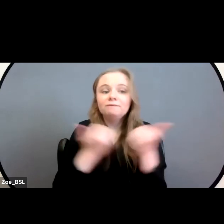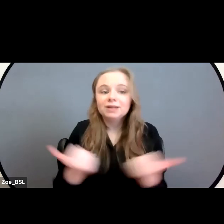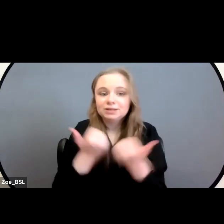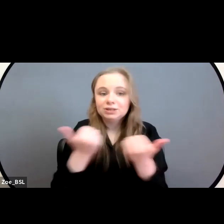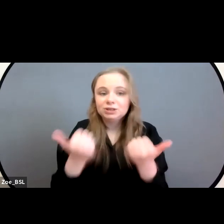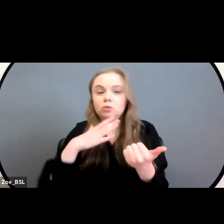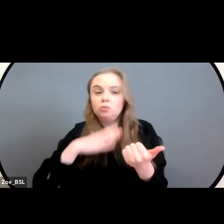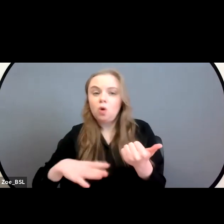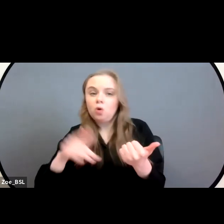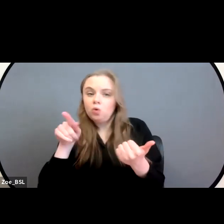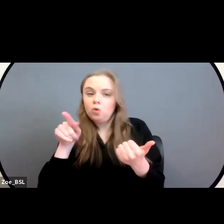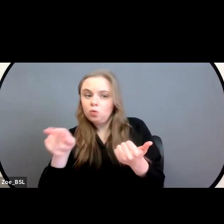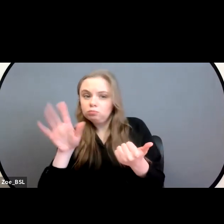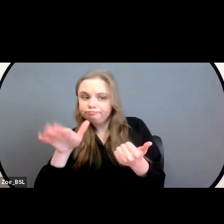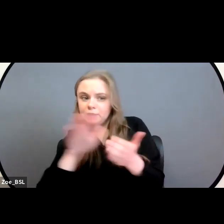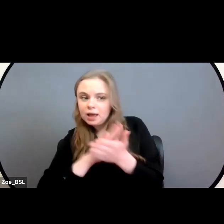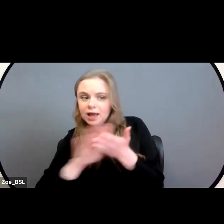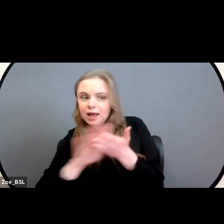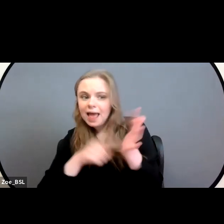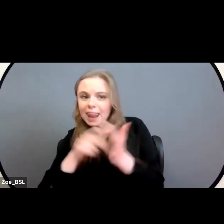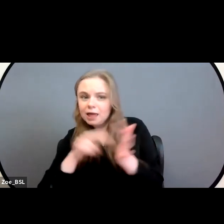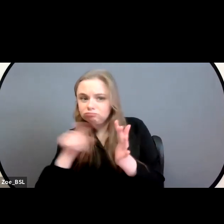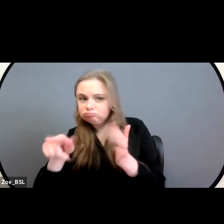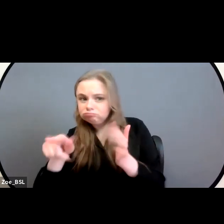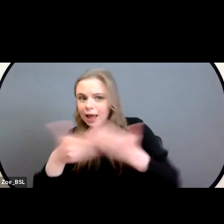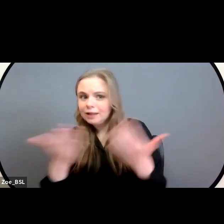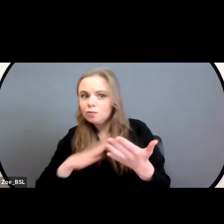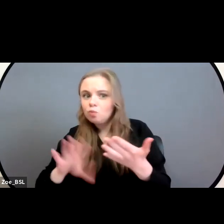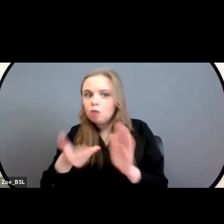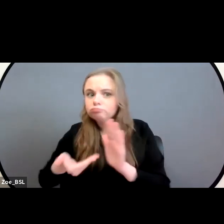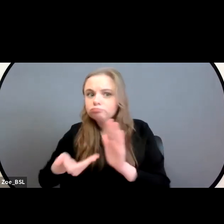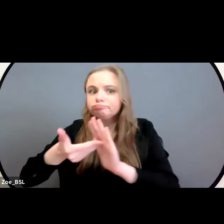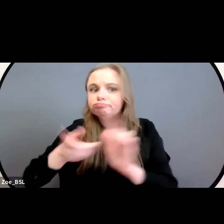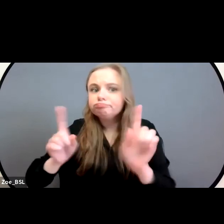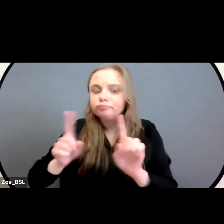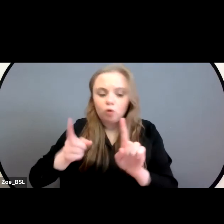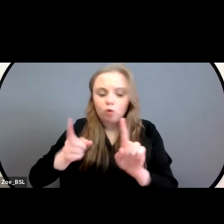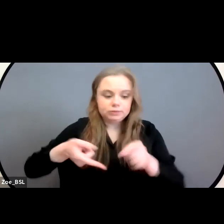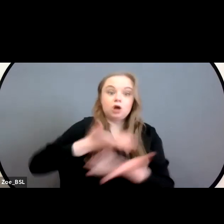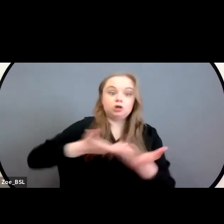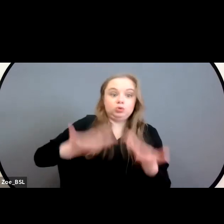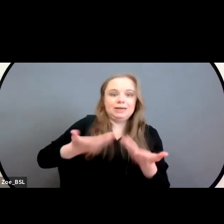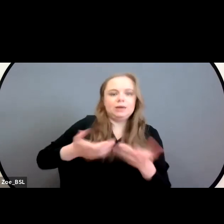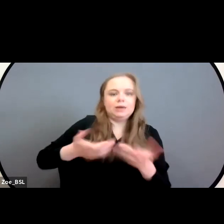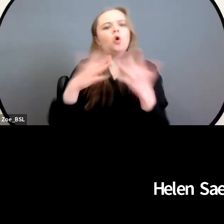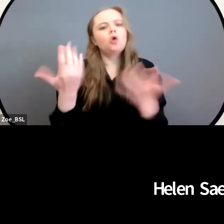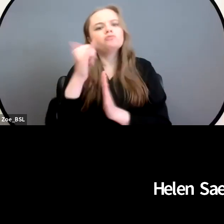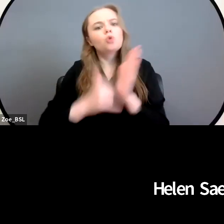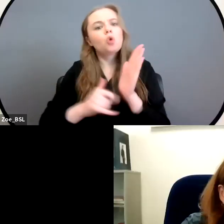Helen from the Snowdon Trust, just to hear if you've got anything you'd like to reflect on, Helen, from the discussion today or the overall report.